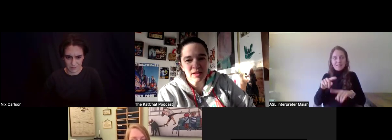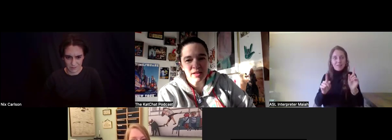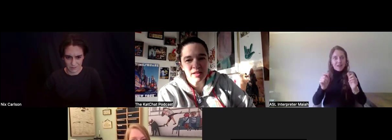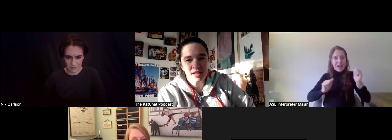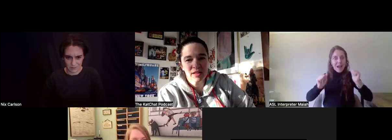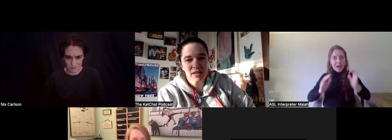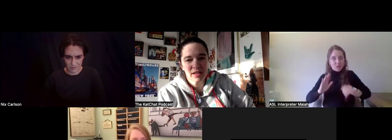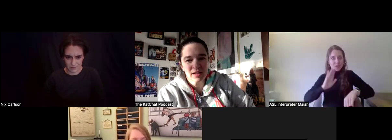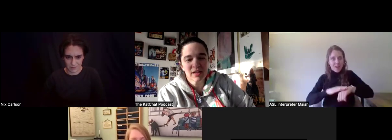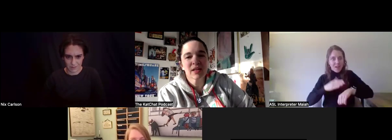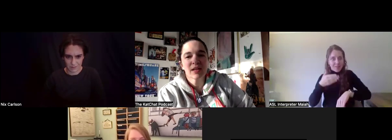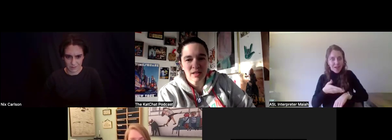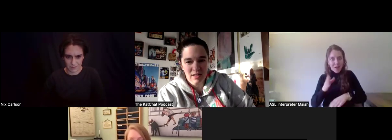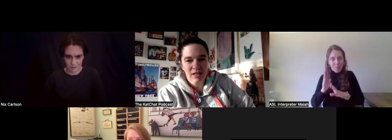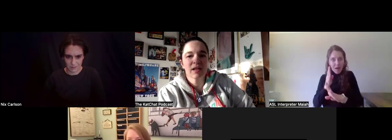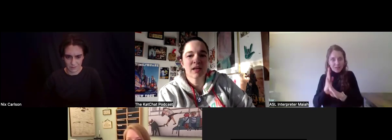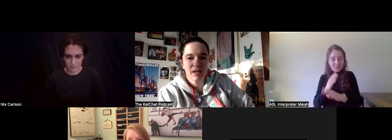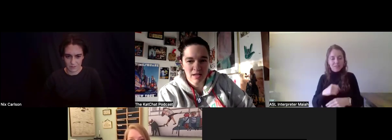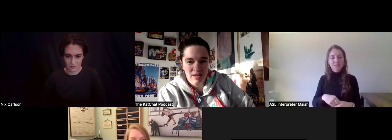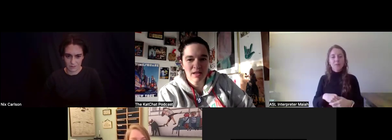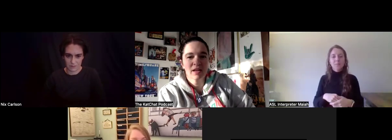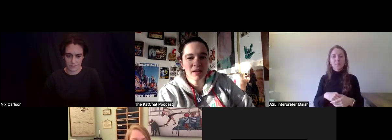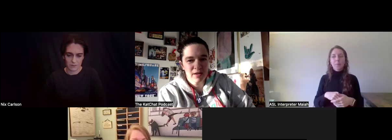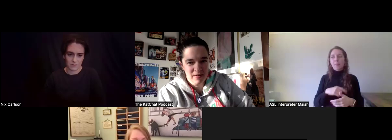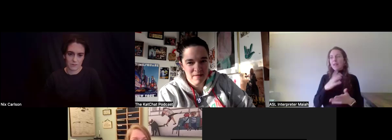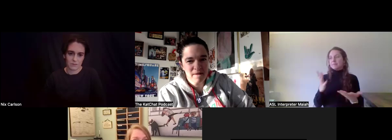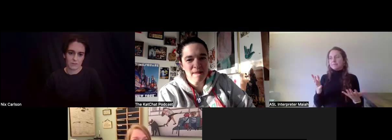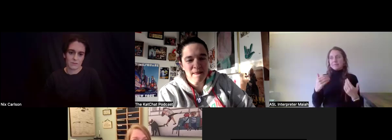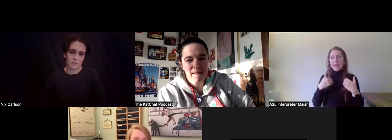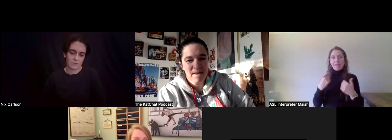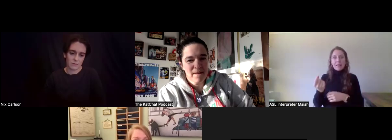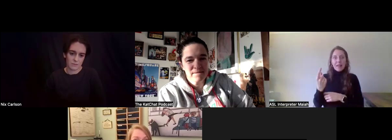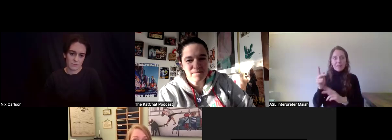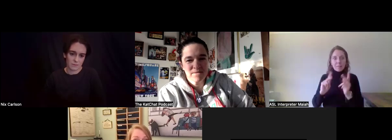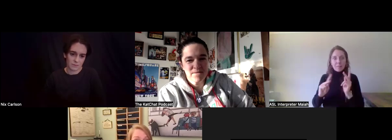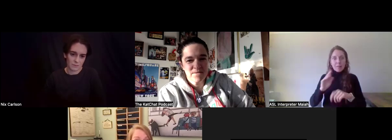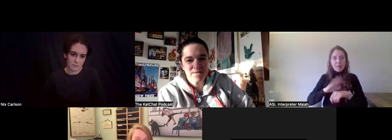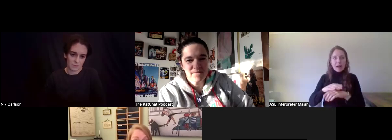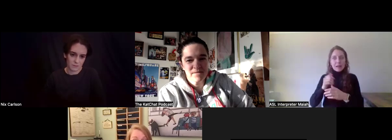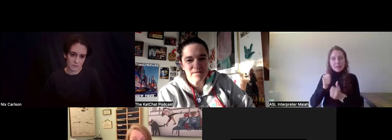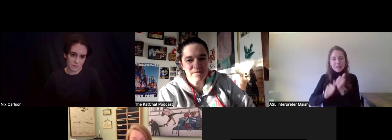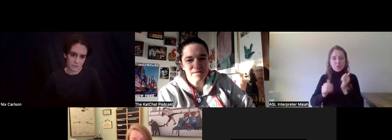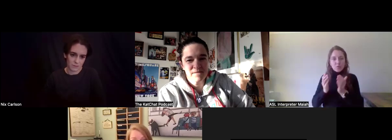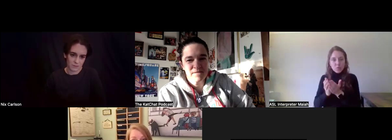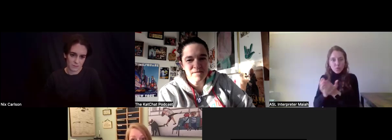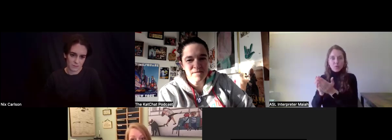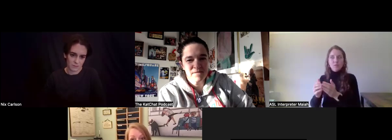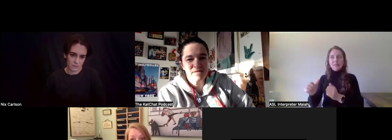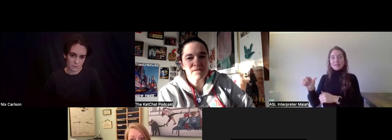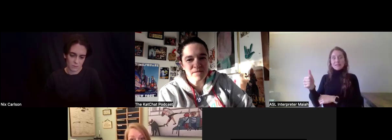then, we have, 11 people on each cruise and then 10 every weekend. And it